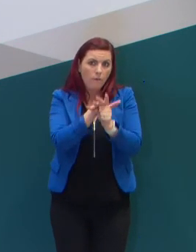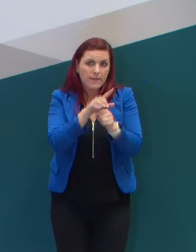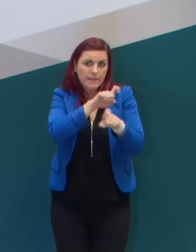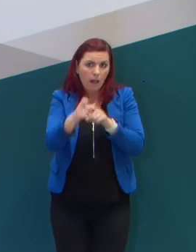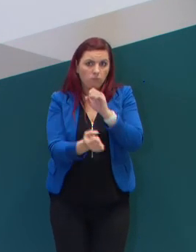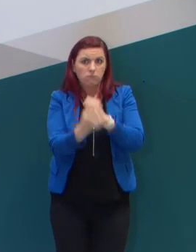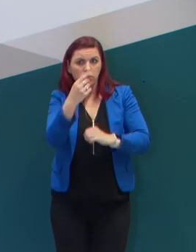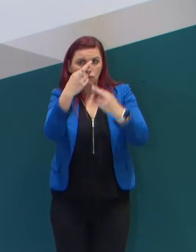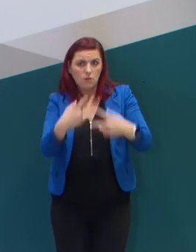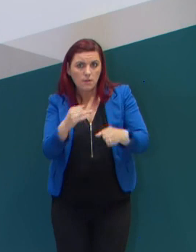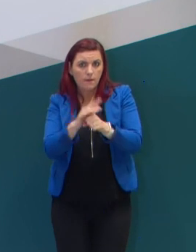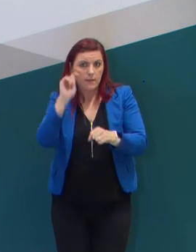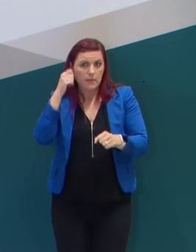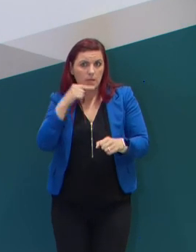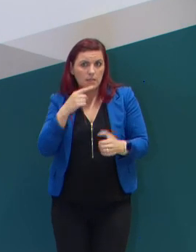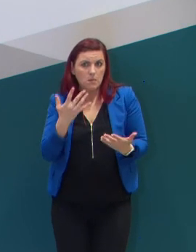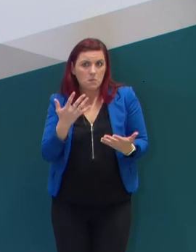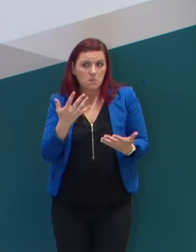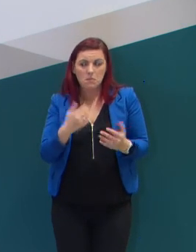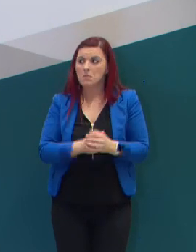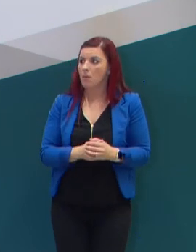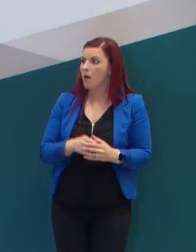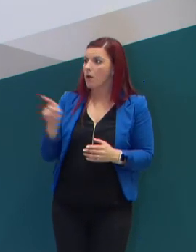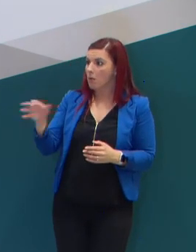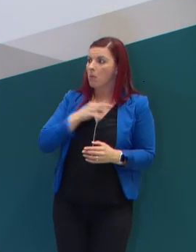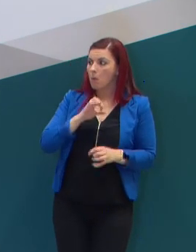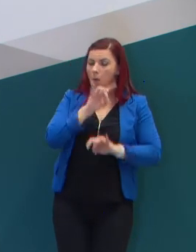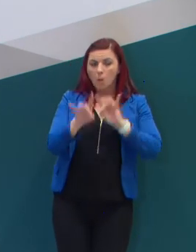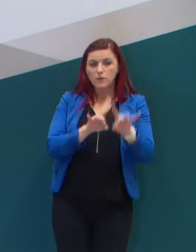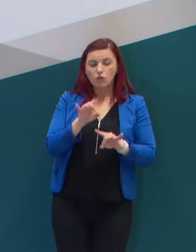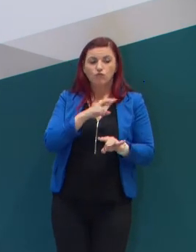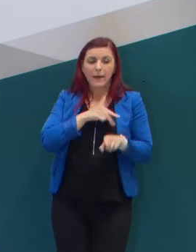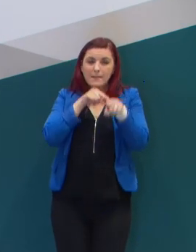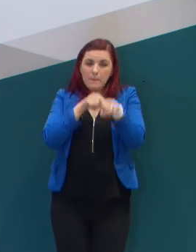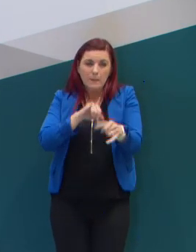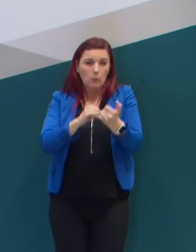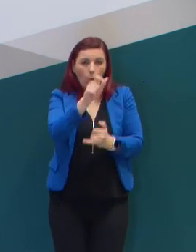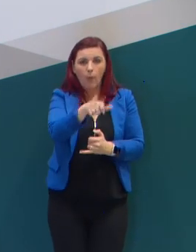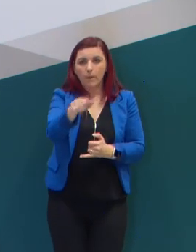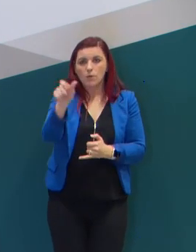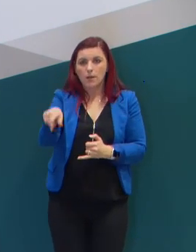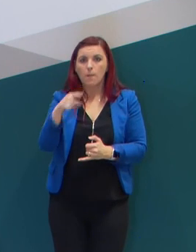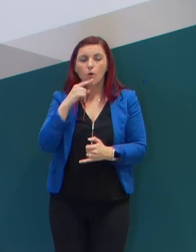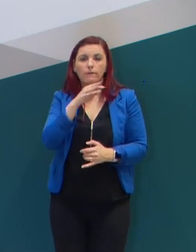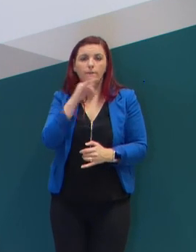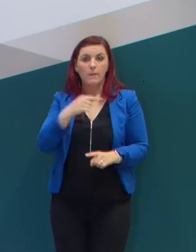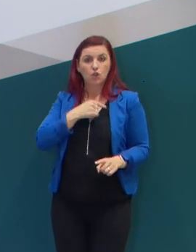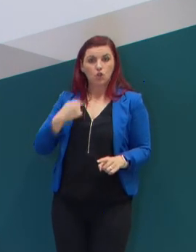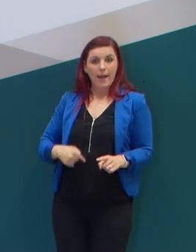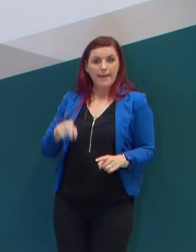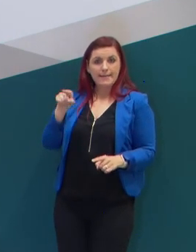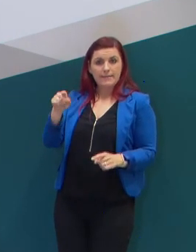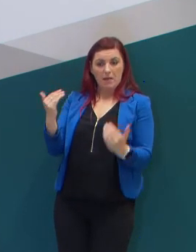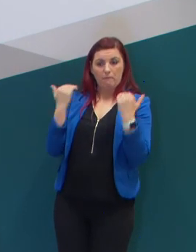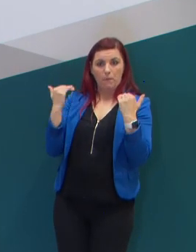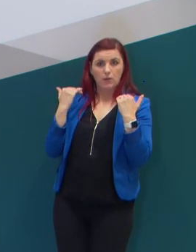tests? It's a really good question. It really will depend on the individual. So what we know from the Chinese data set from